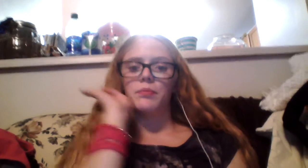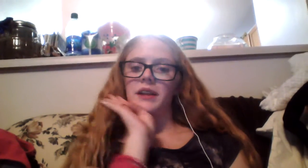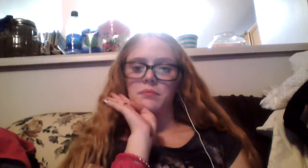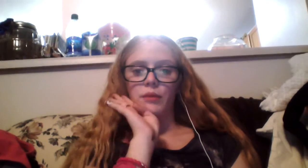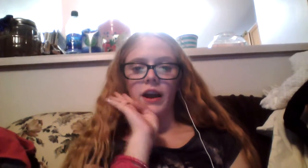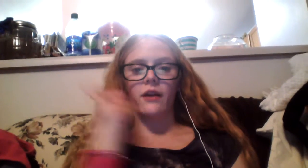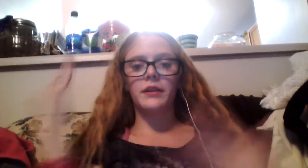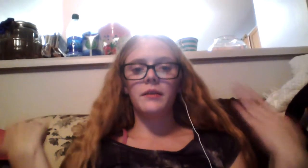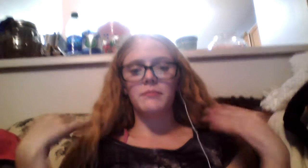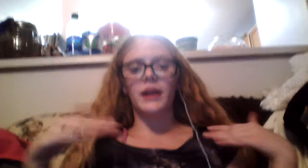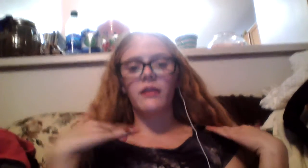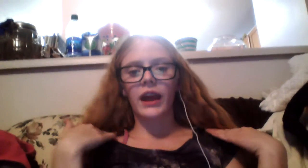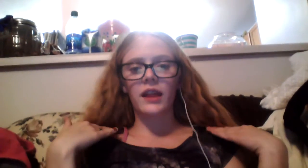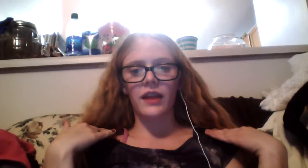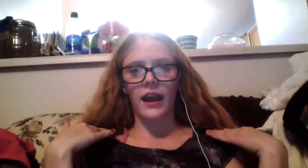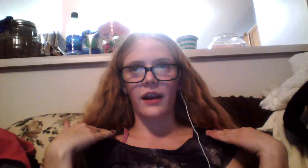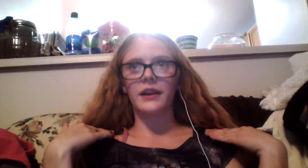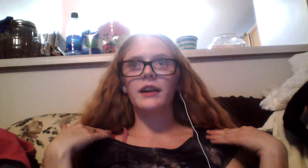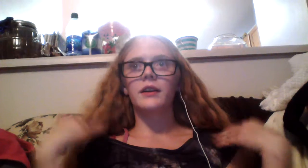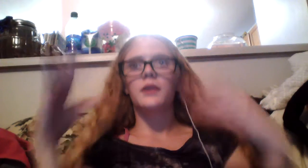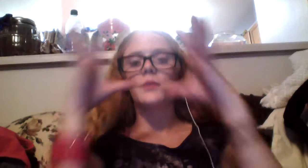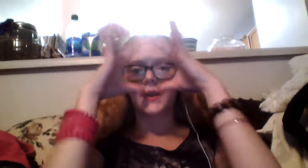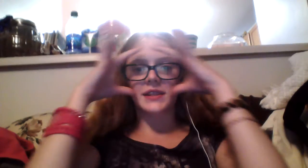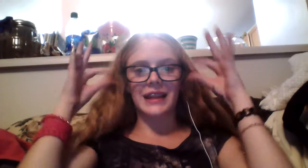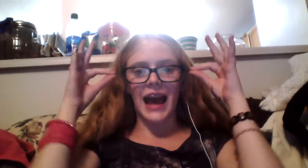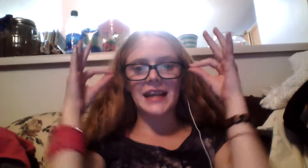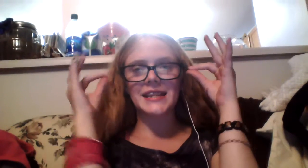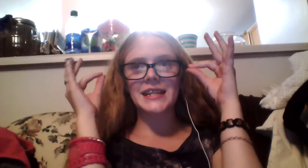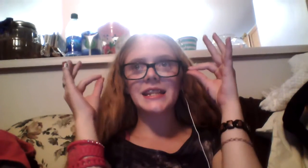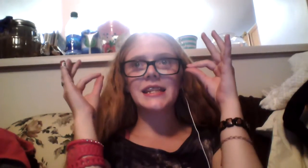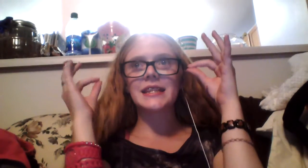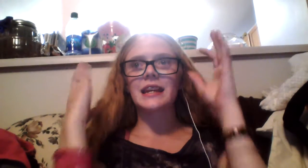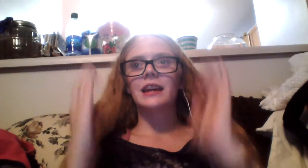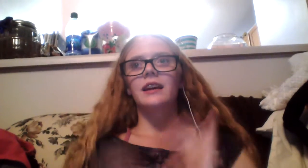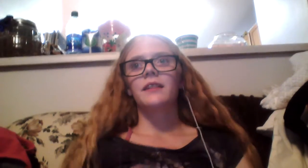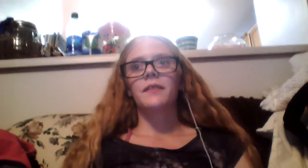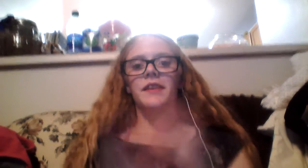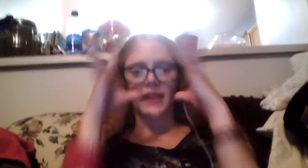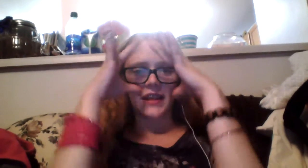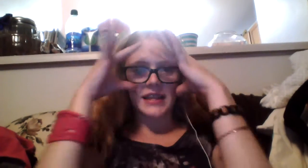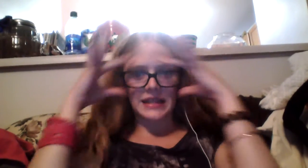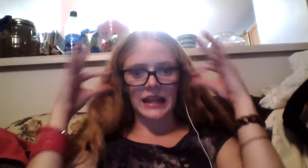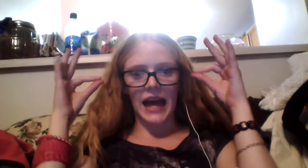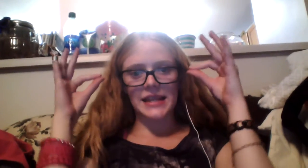It's brown mid-length hair. Wears glasses. So this is